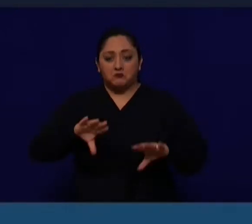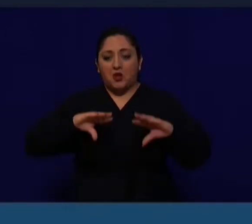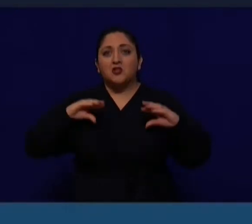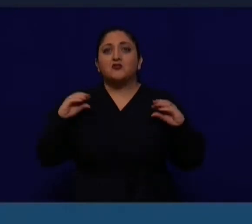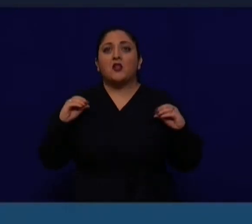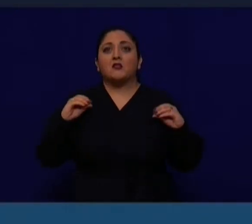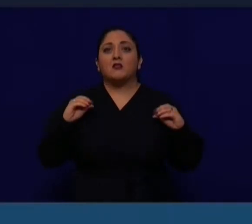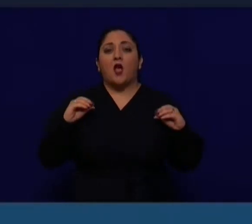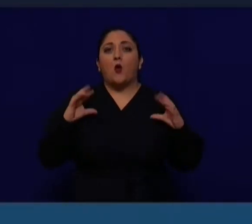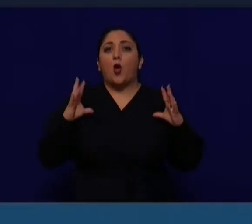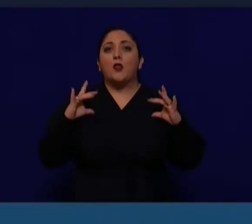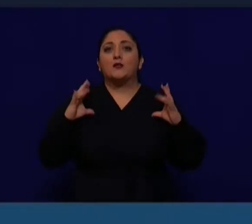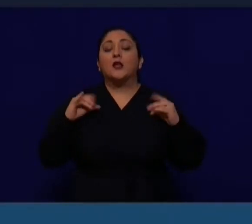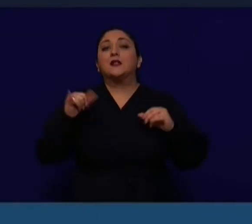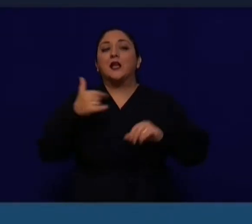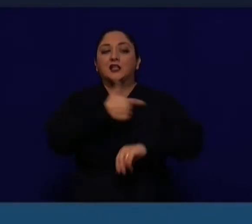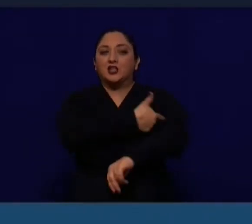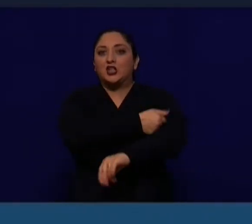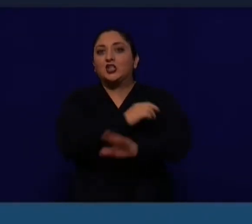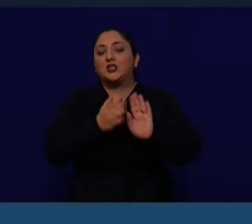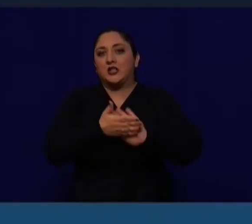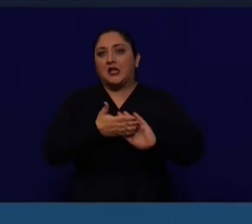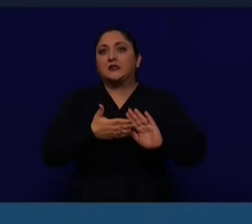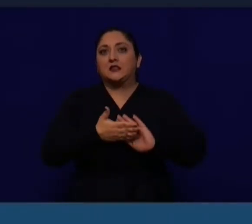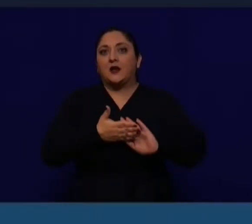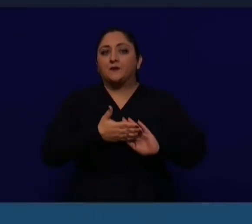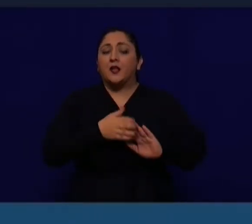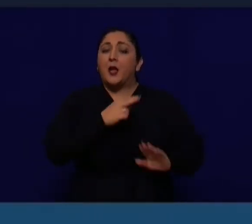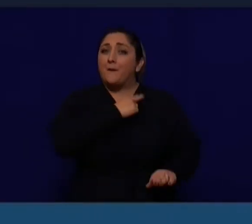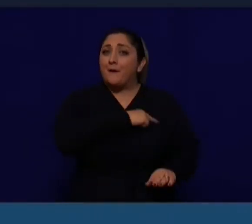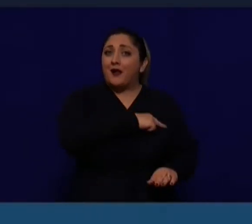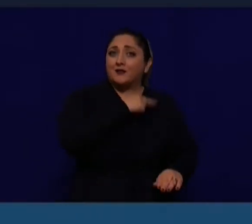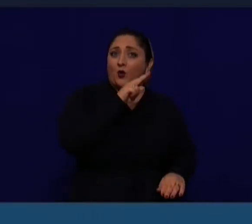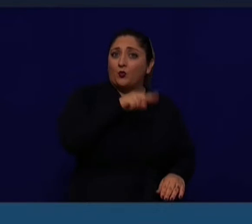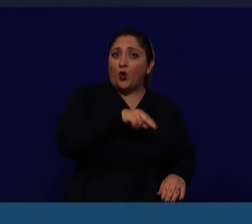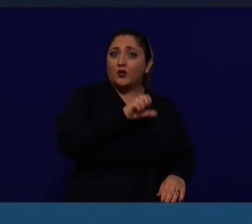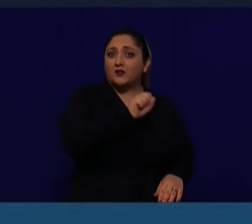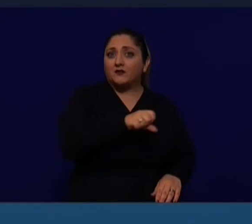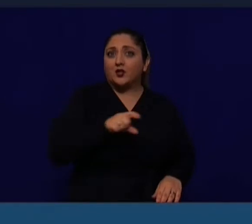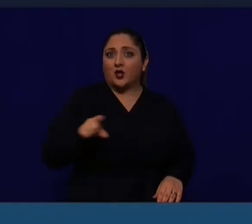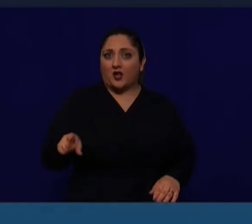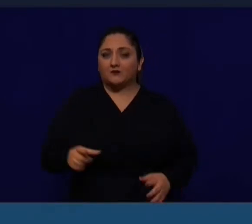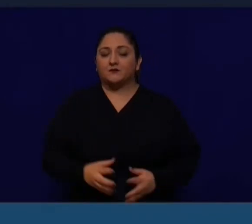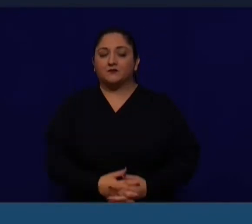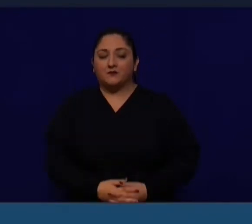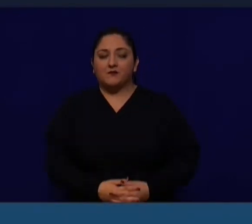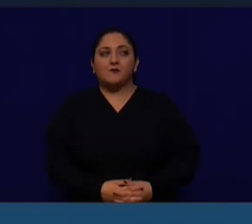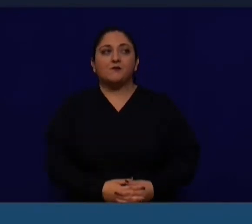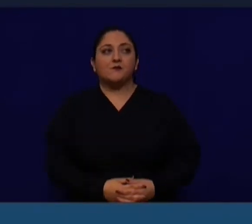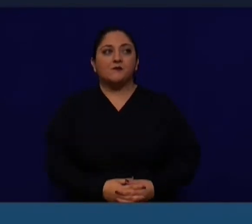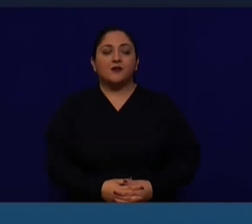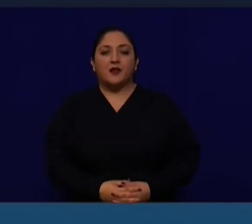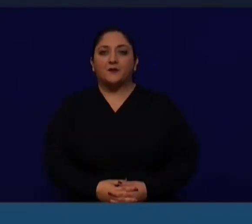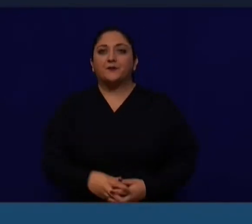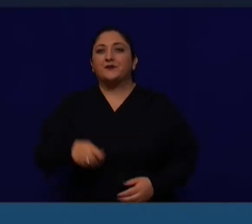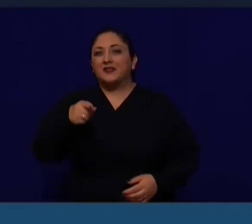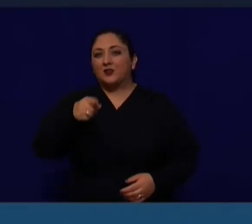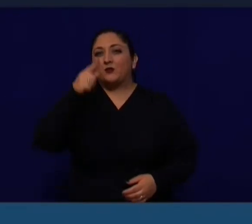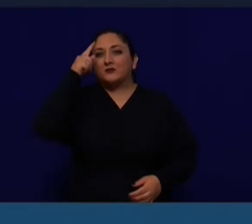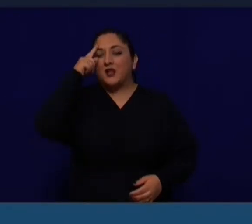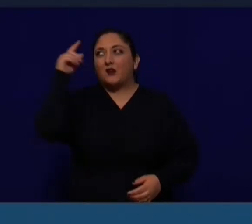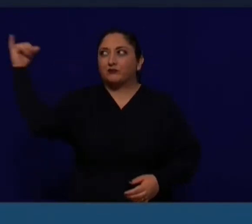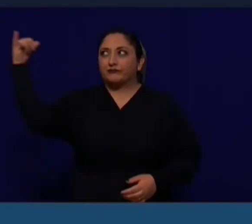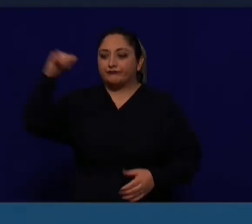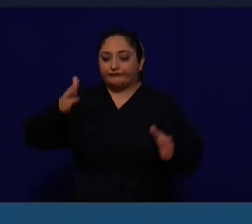wkoll? Grazzi ħafna. Mela, bħalma taraw aħna qed ikollna dożi li qed jiġu regolarment